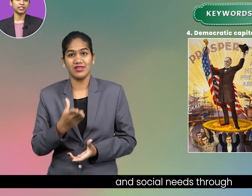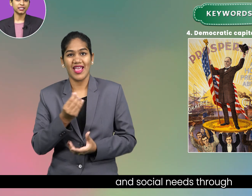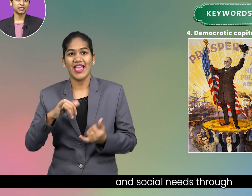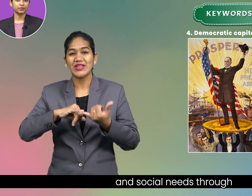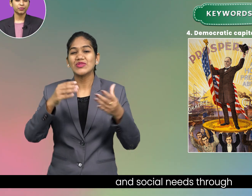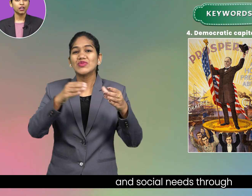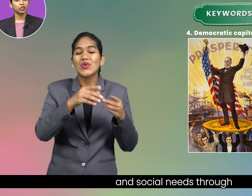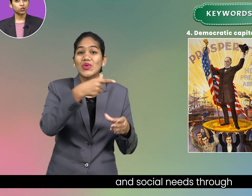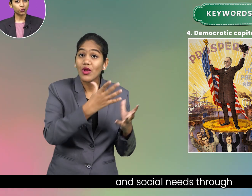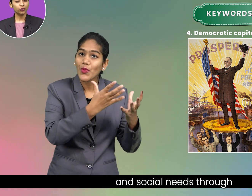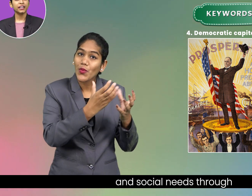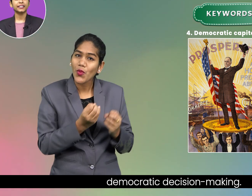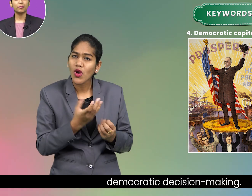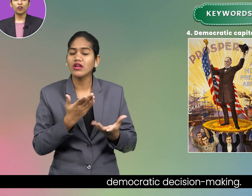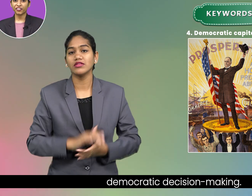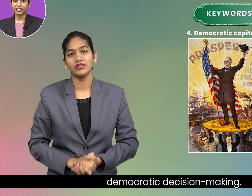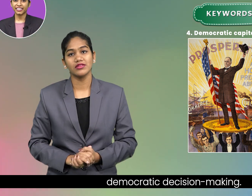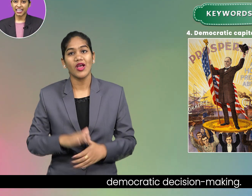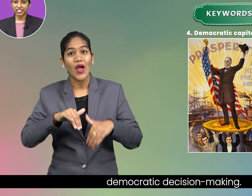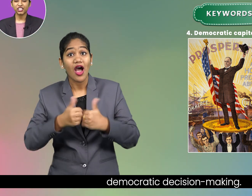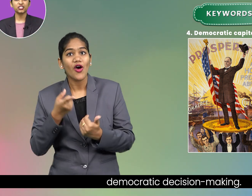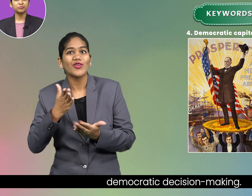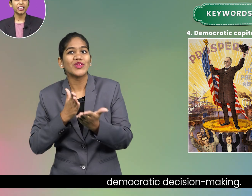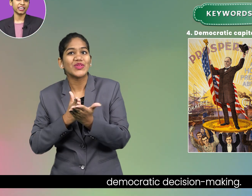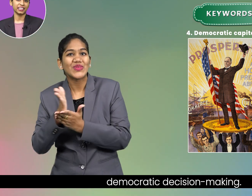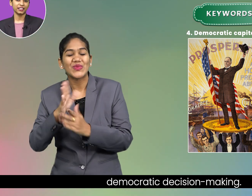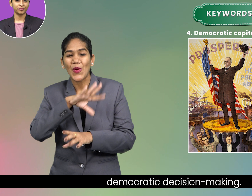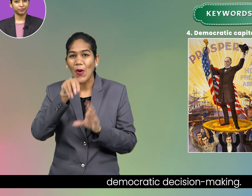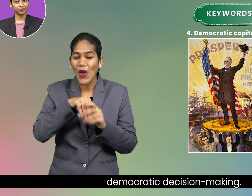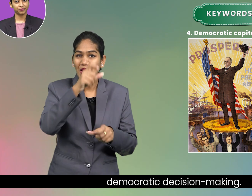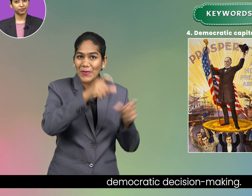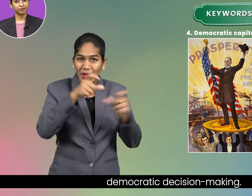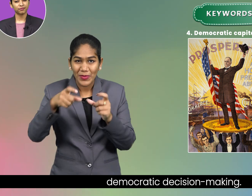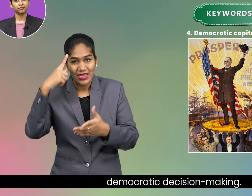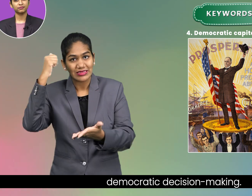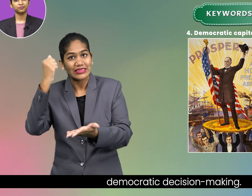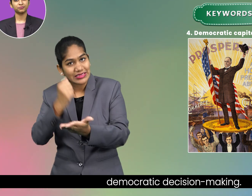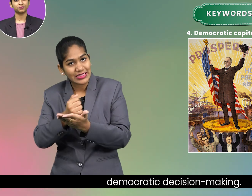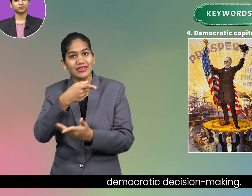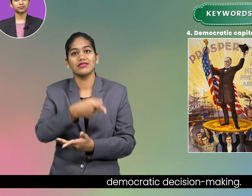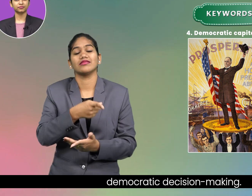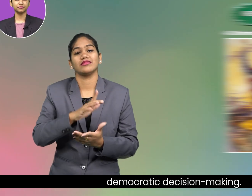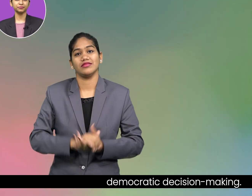social needs through democratic decision making.